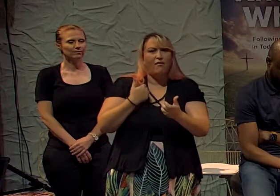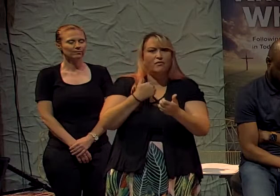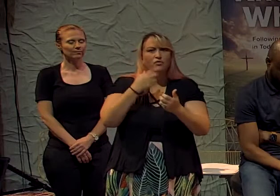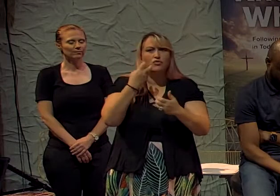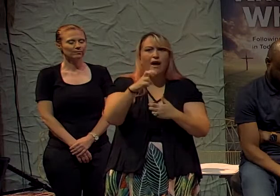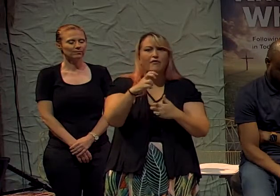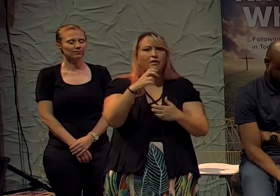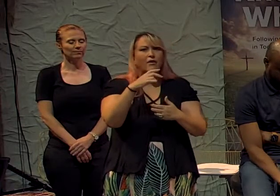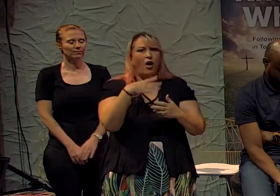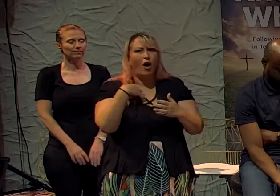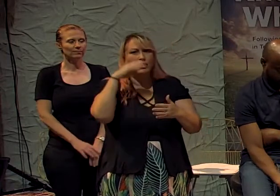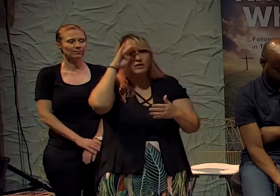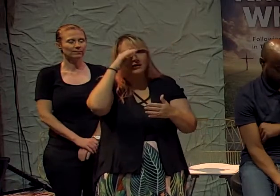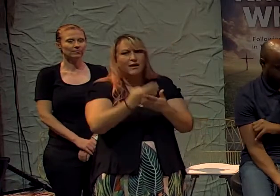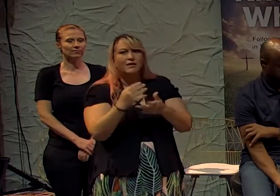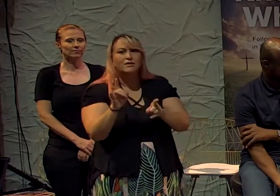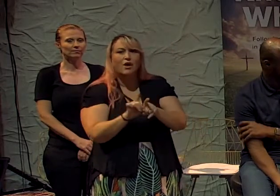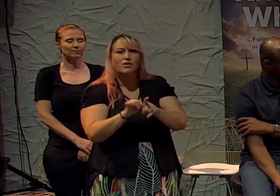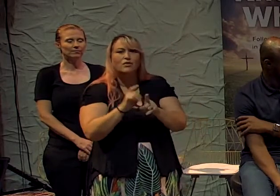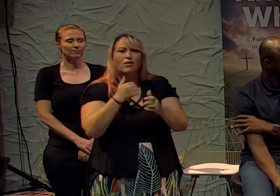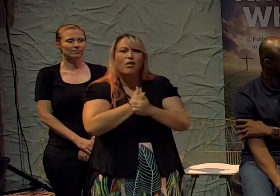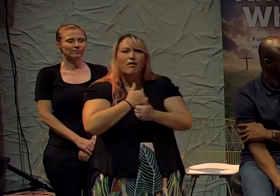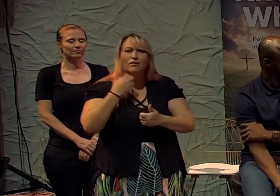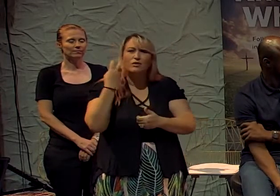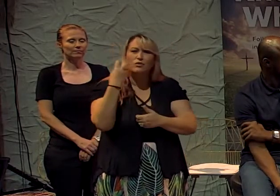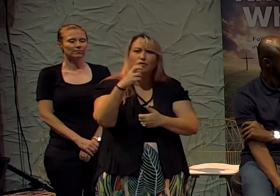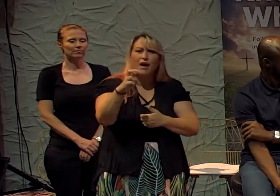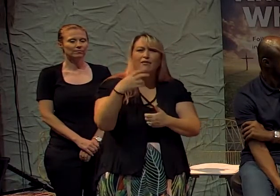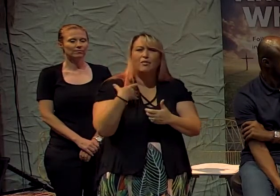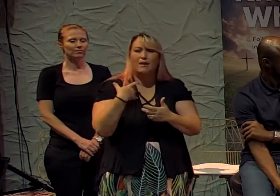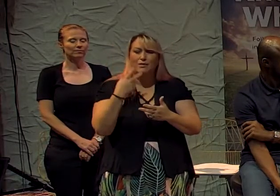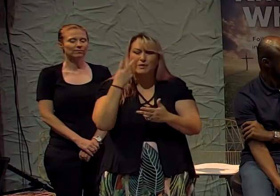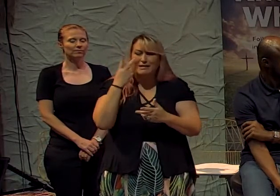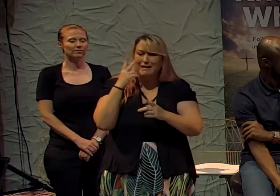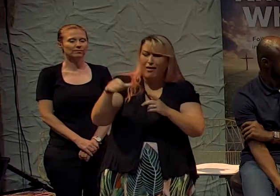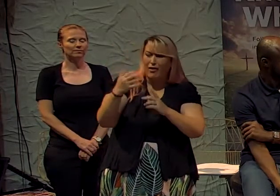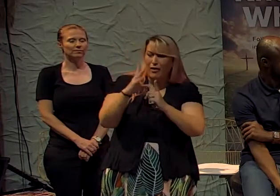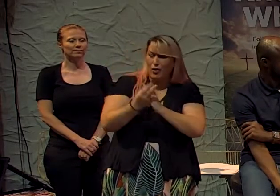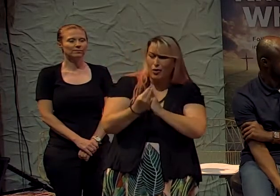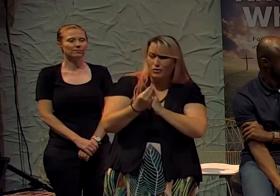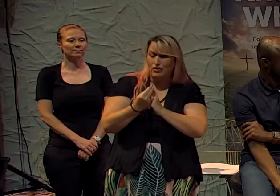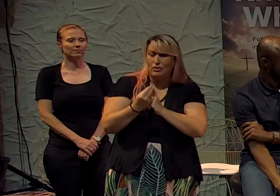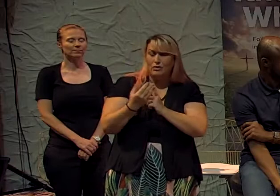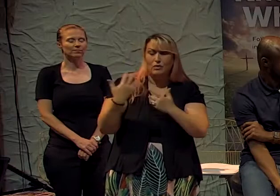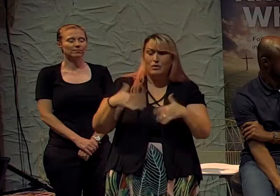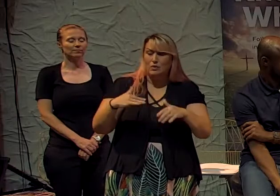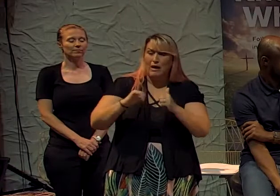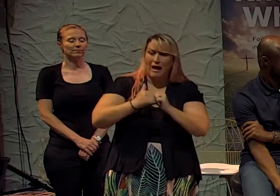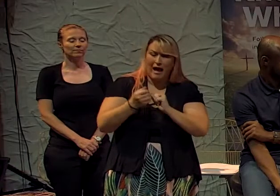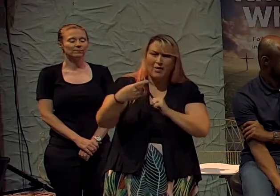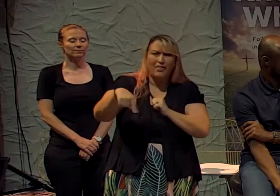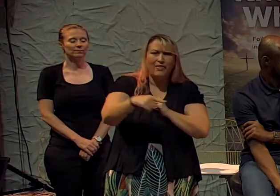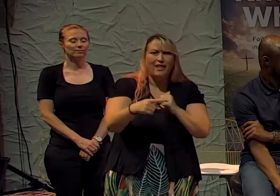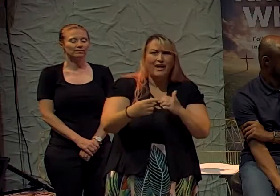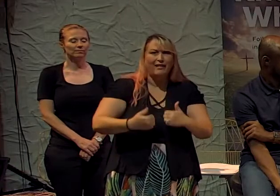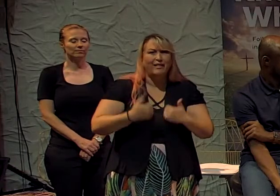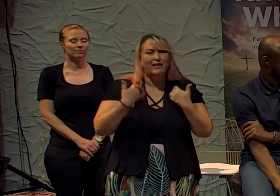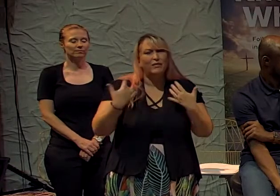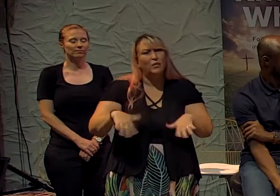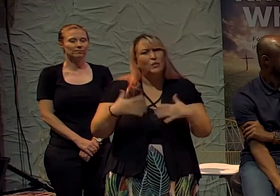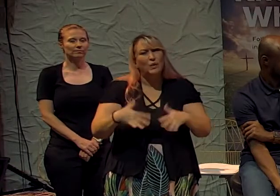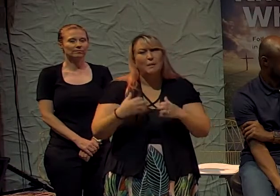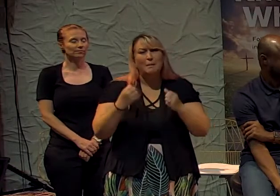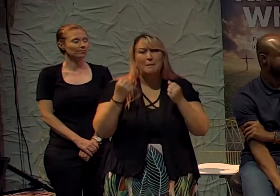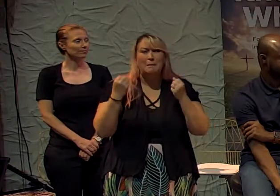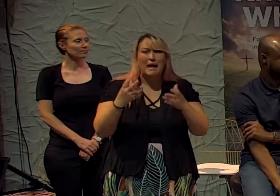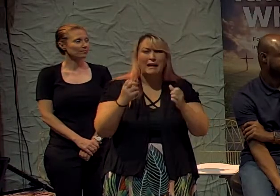kids love to travel, but also to see other cultures and how they live and bring them into our life. We had many, many people live